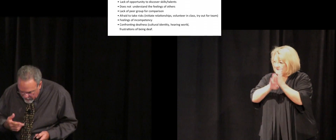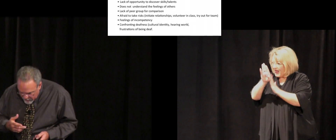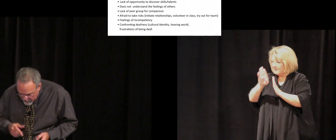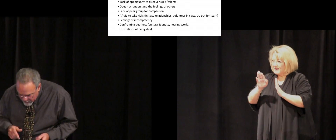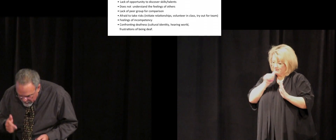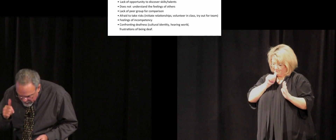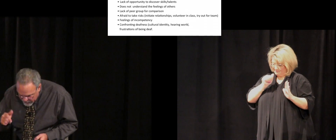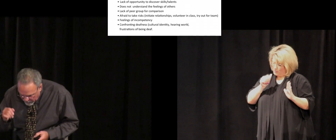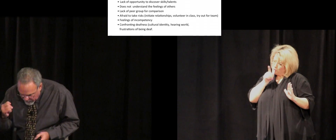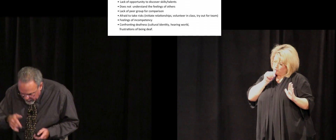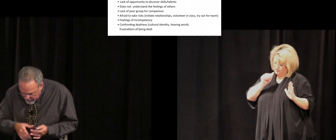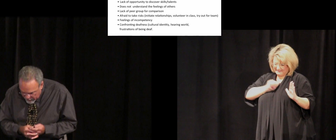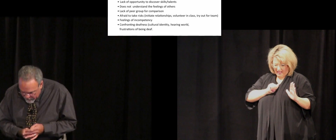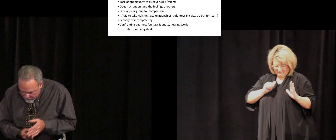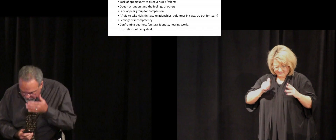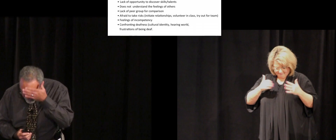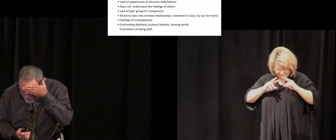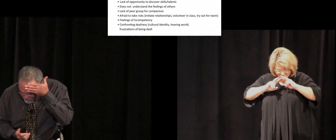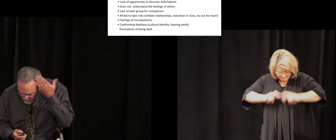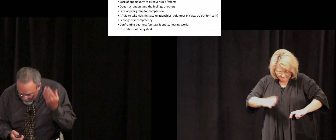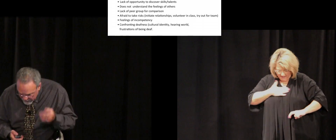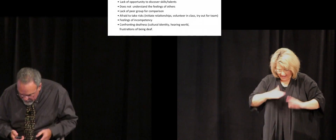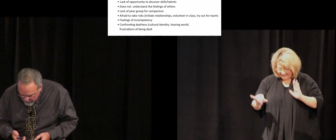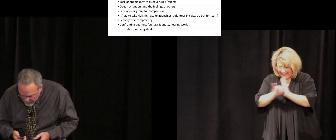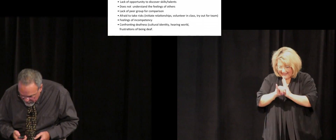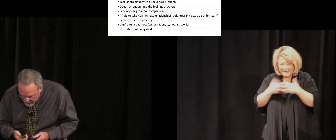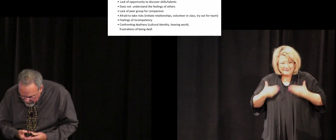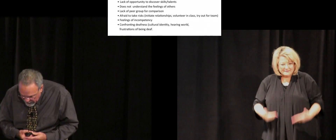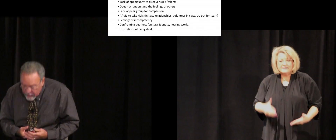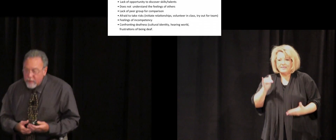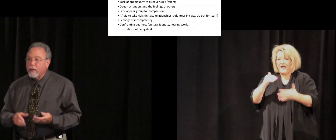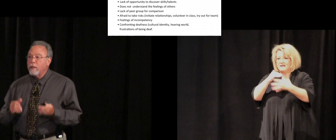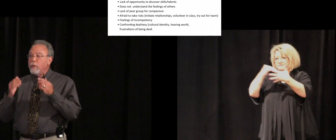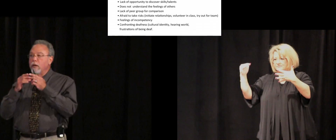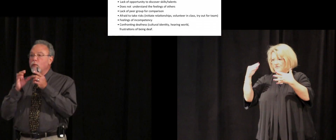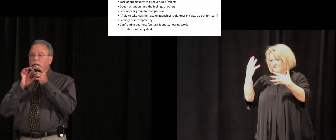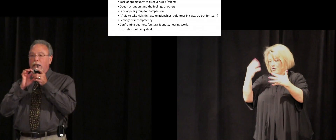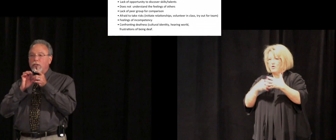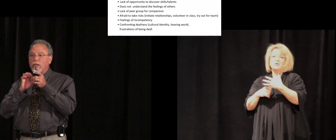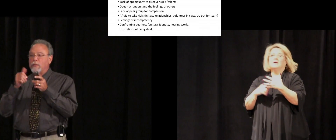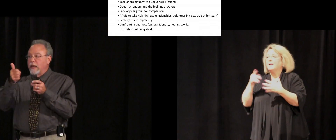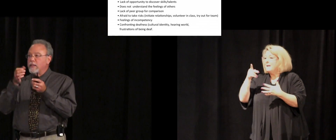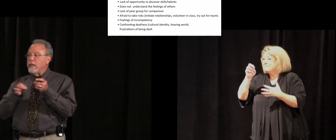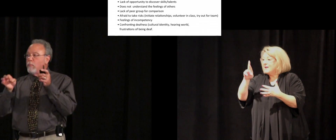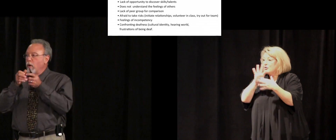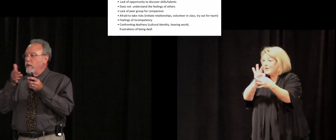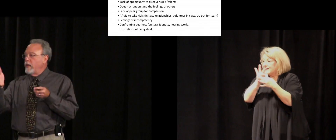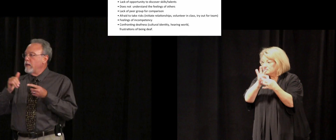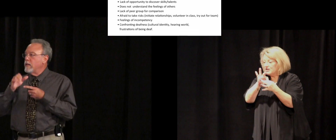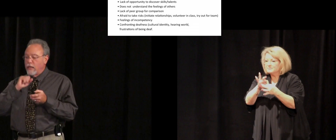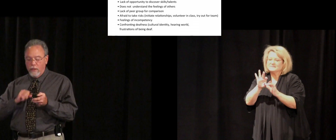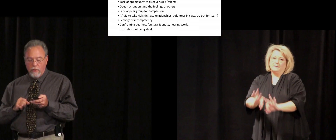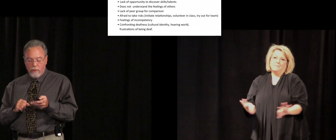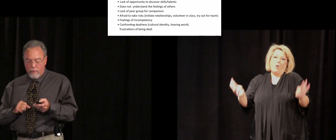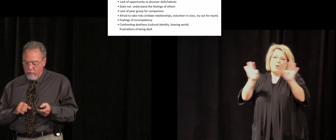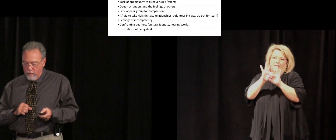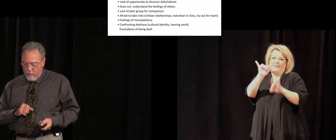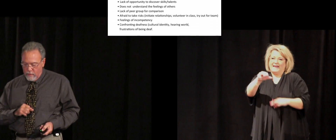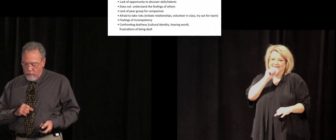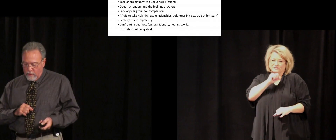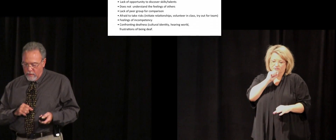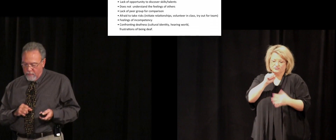So if successful, they'll struggle with social interactions, and struggling is good. Struggling means you're trying to figure it out. It means you're